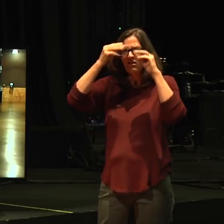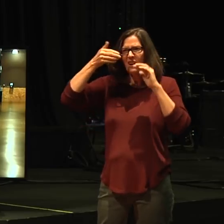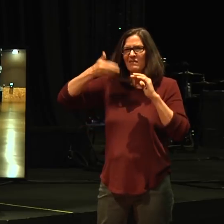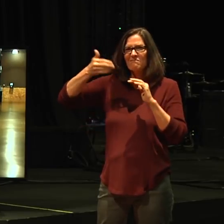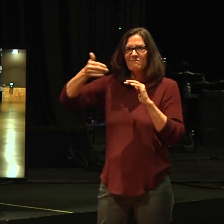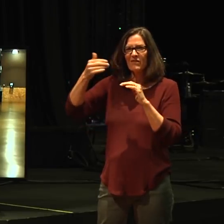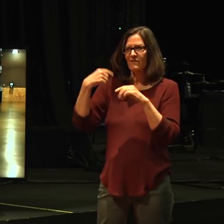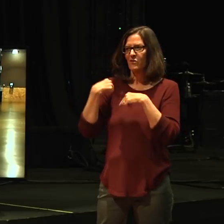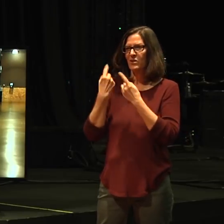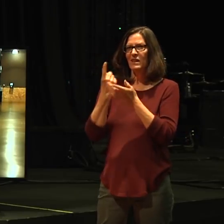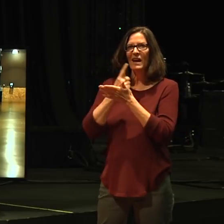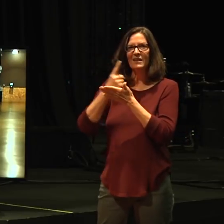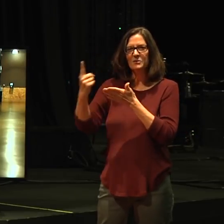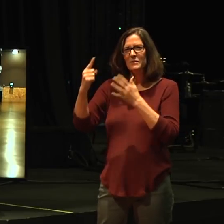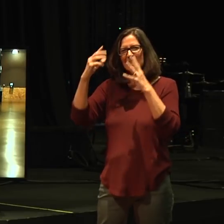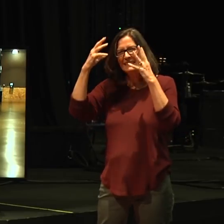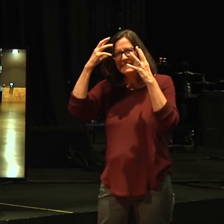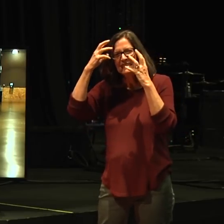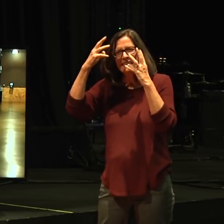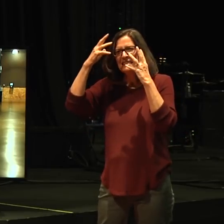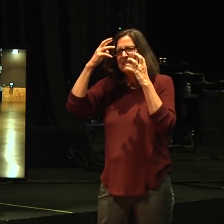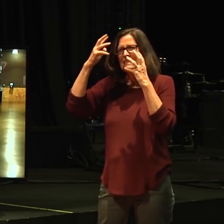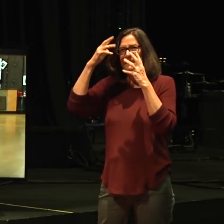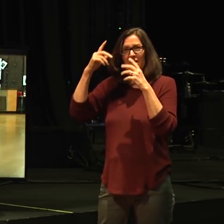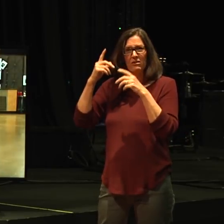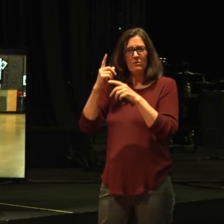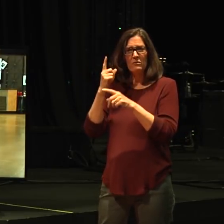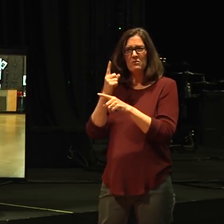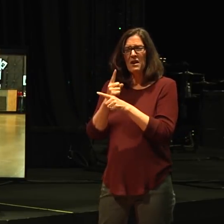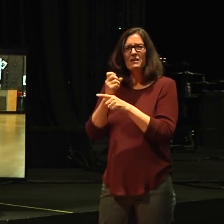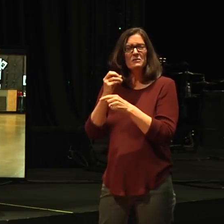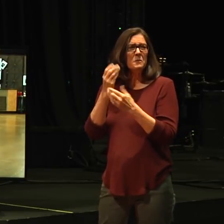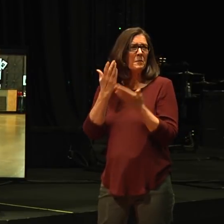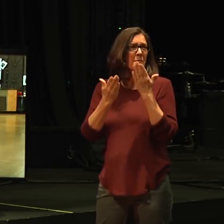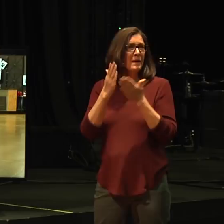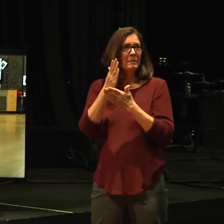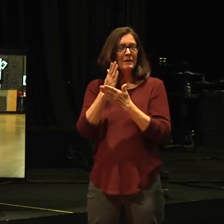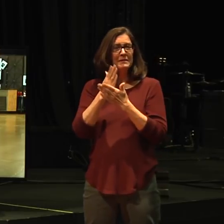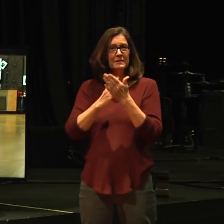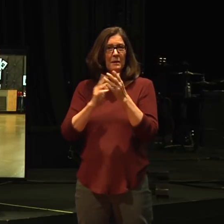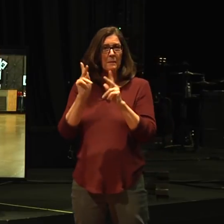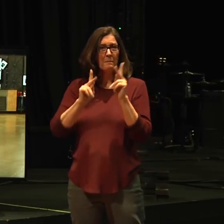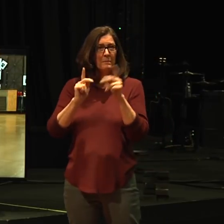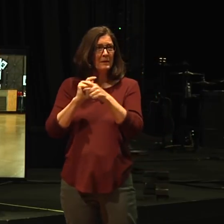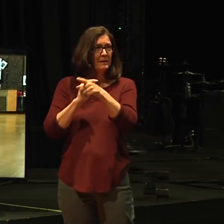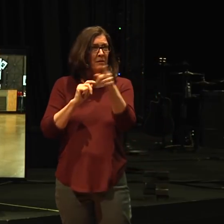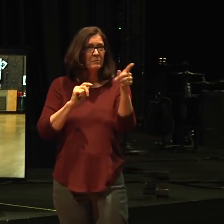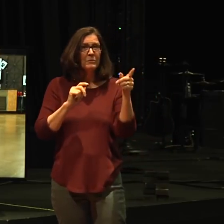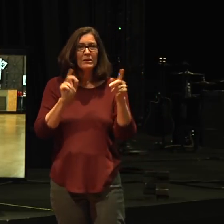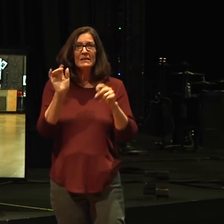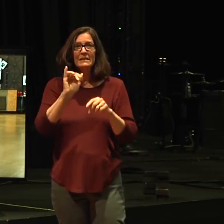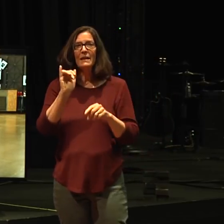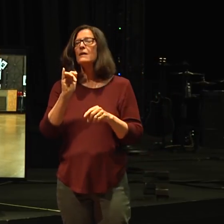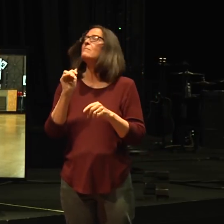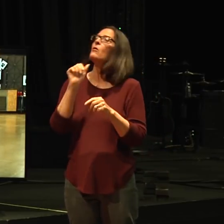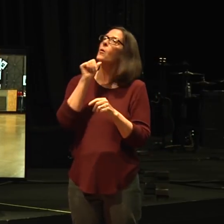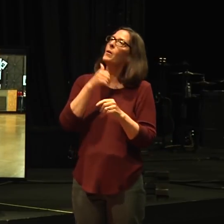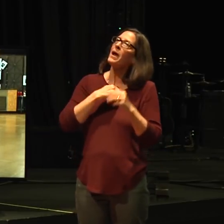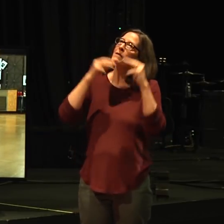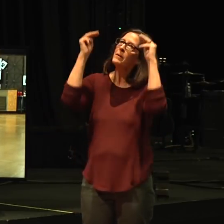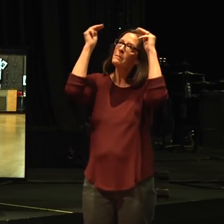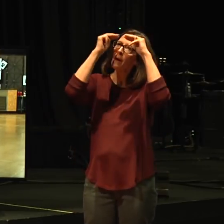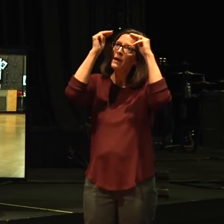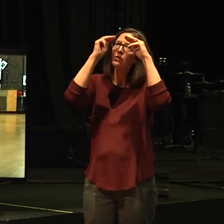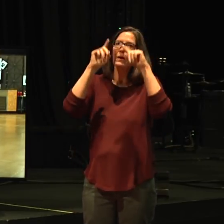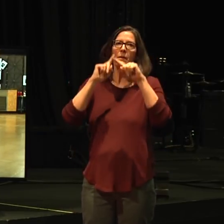for the last week. Right. All right. So there's somebody out there right now that's listening to us, and they're like, I don't have migraines. I got